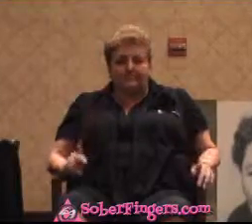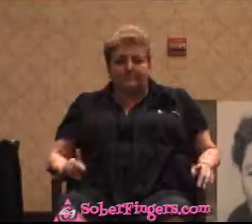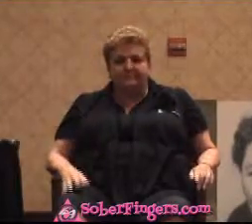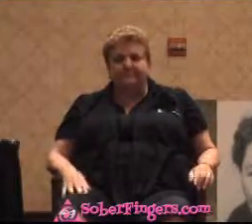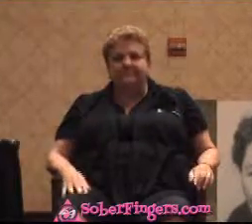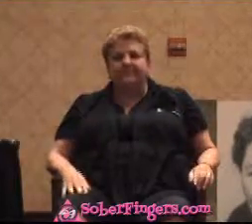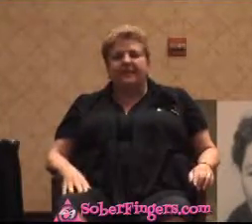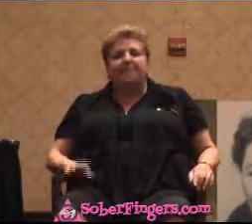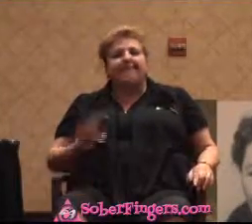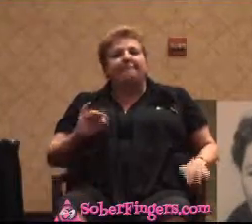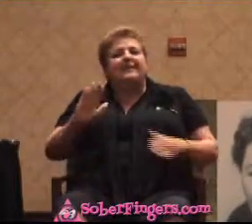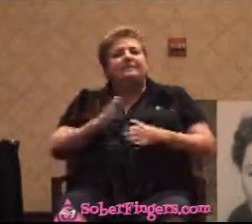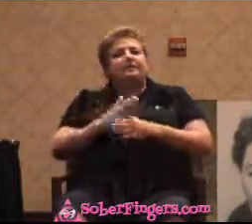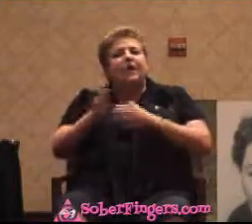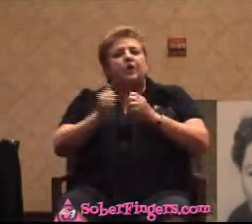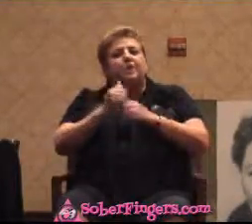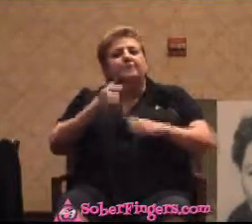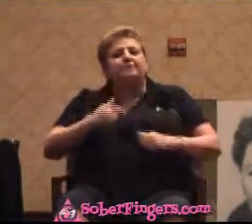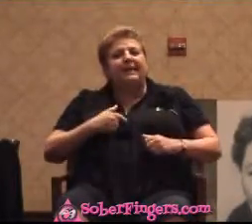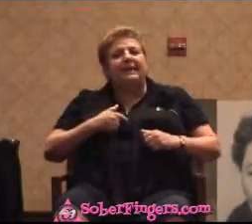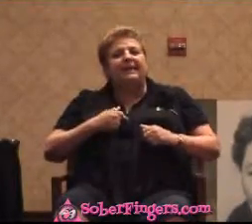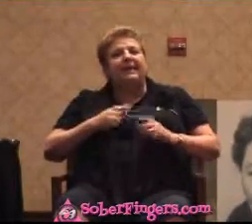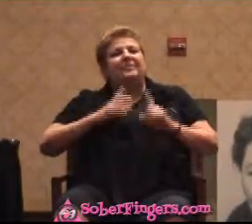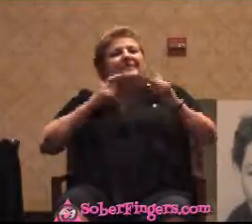that shared with me what singleness of purpose was,